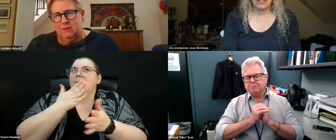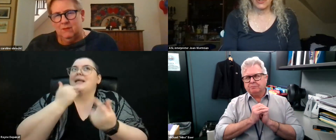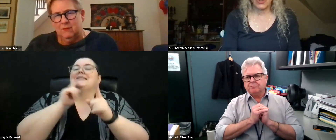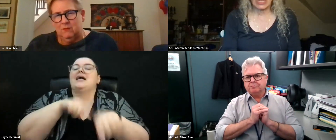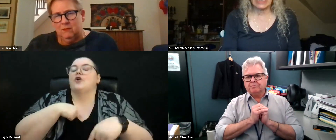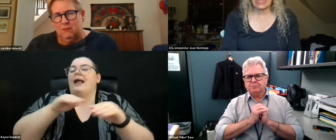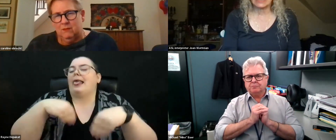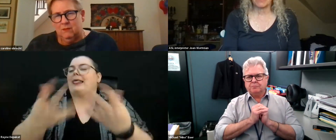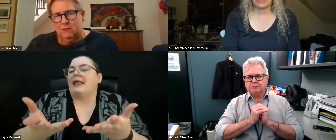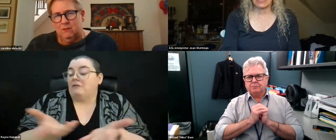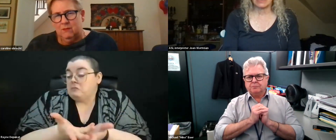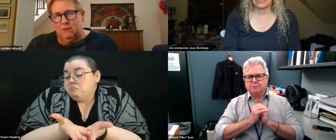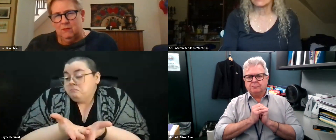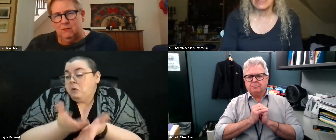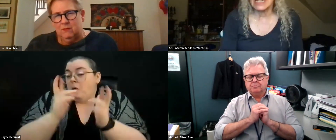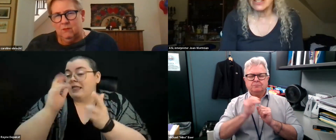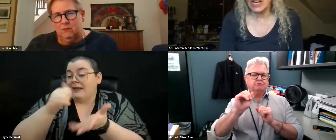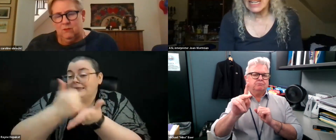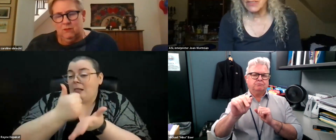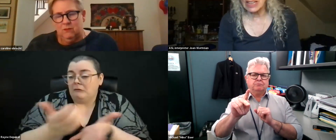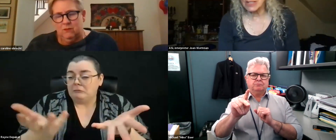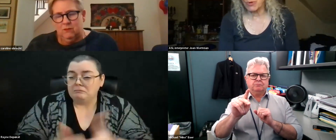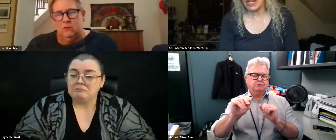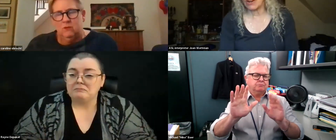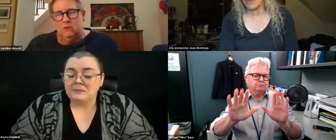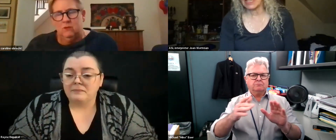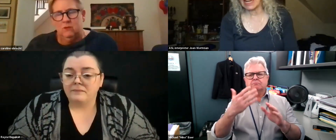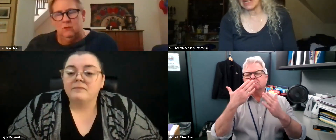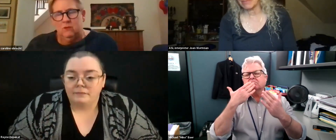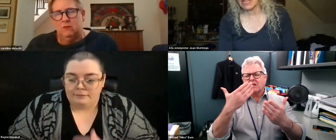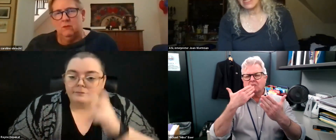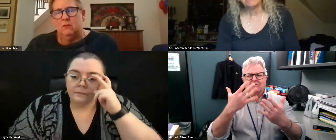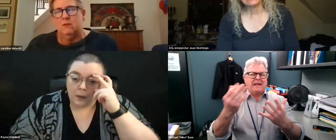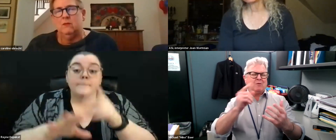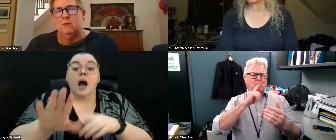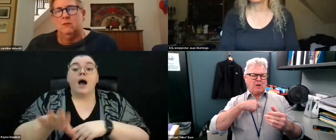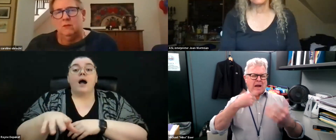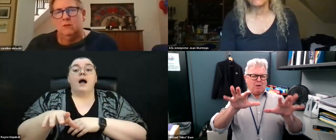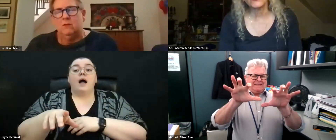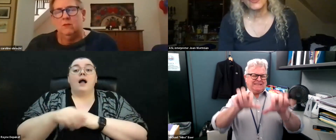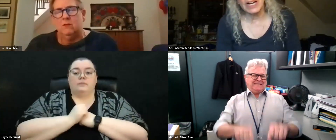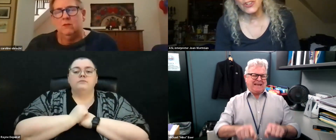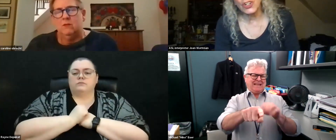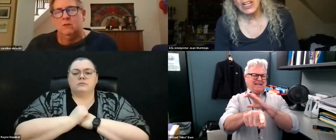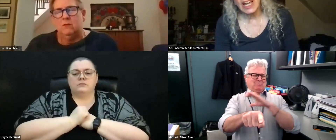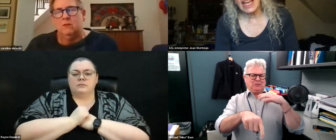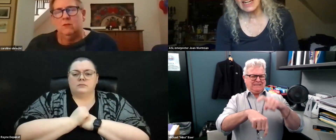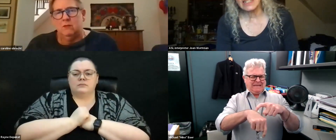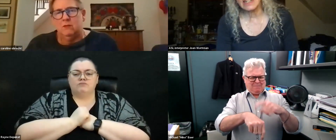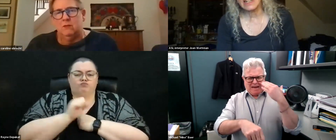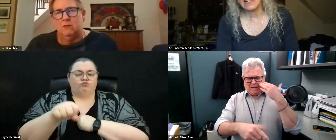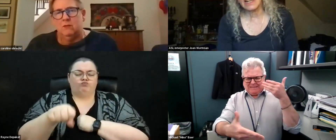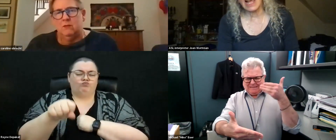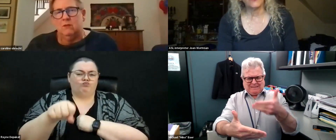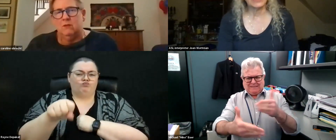adversarial. And that's the best answer I can give at this point, and hopefully that helps. And Mike is saying, thank you so much.